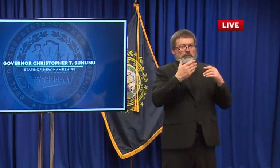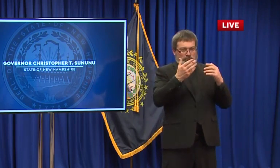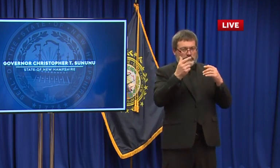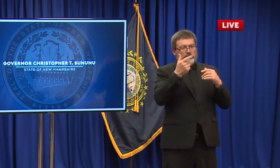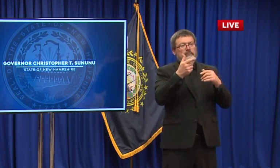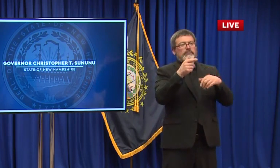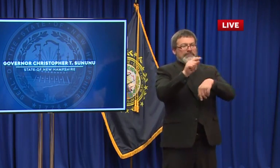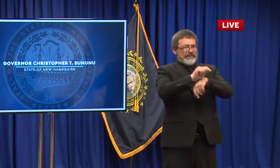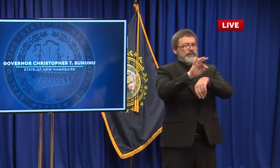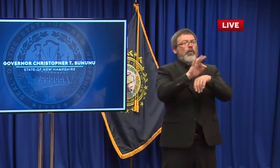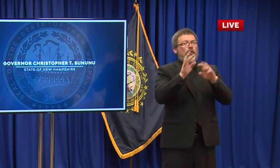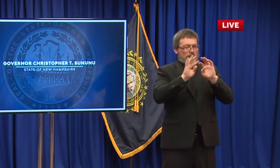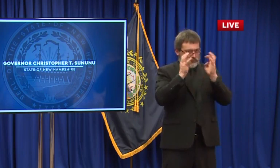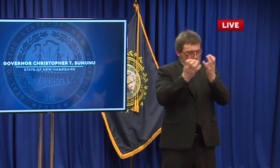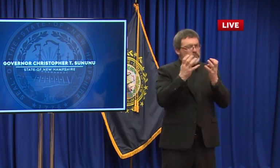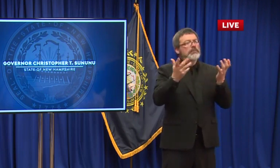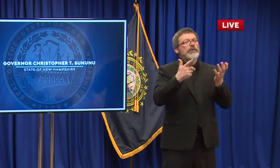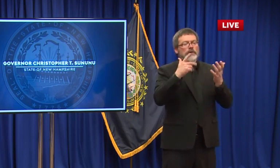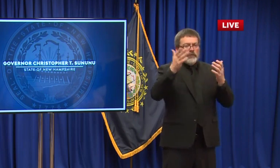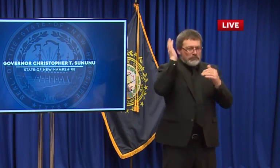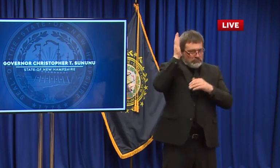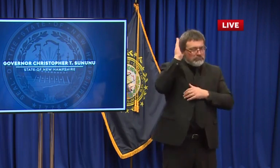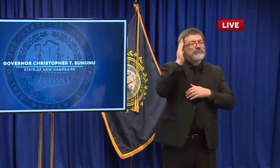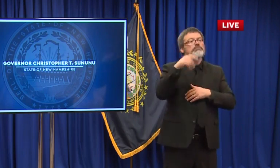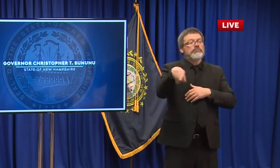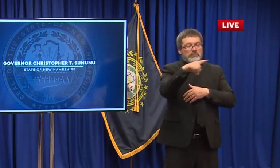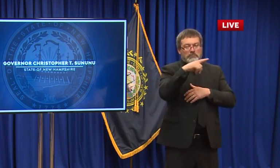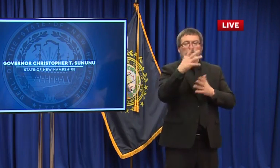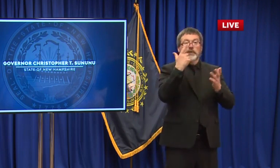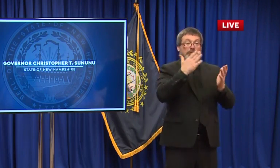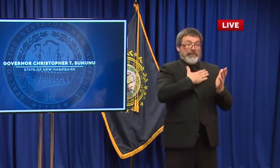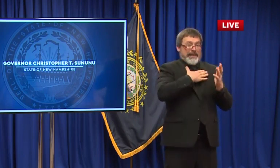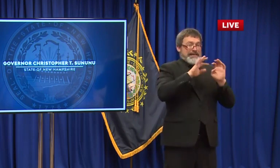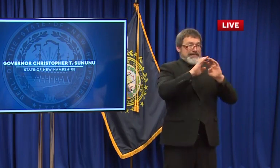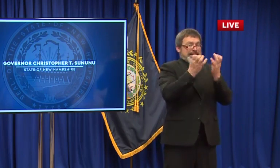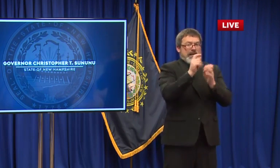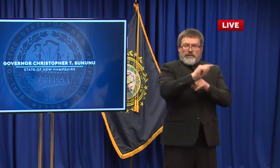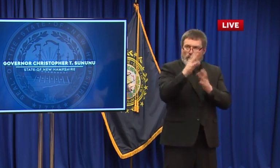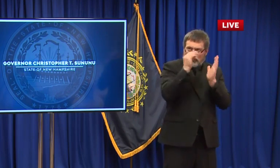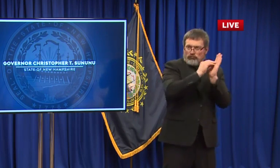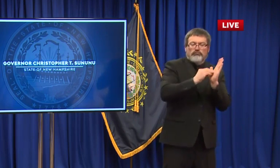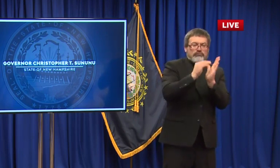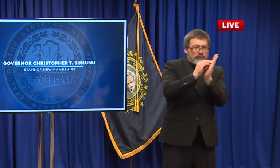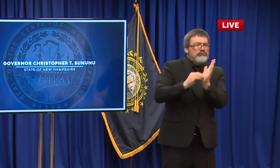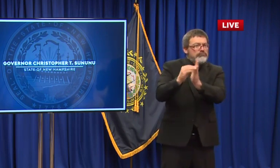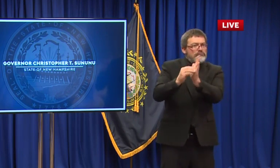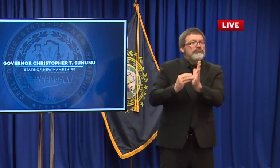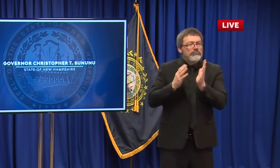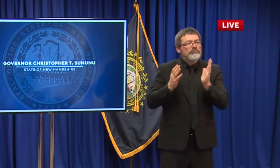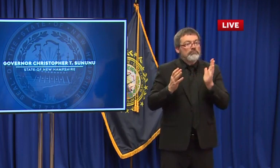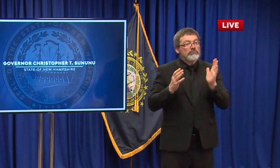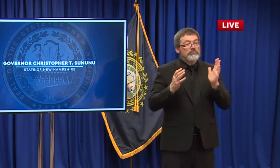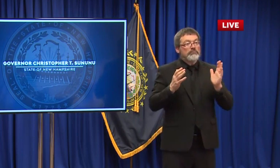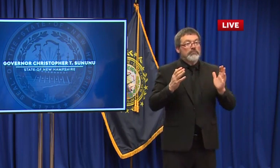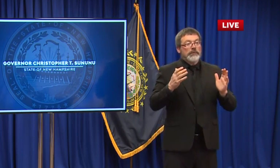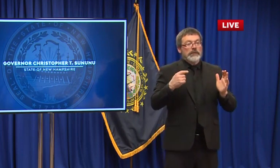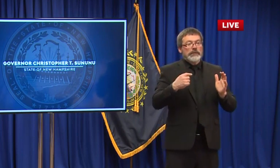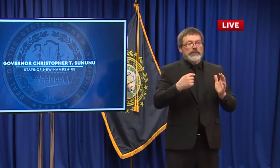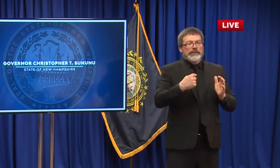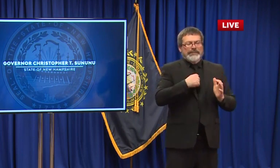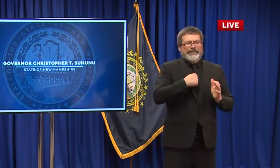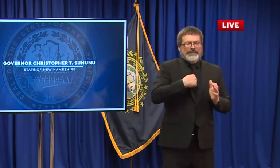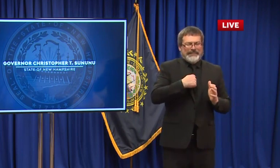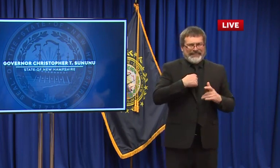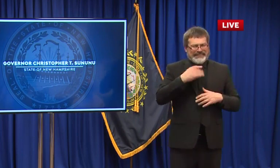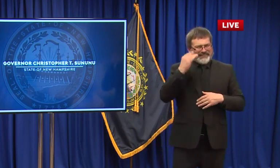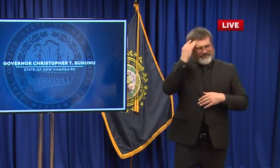backbone for some guidance that we're trying to build off of and get them there i i originally said i don't know how you how we're going to do it but i got to tell you i think people have have